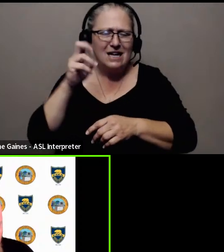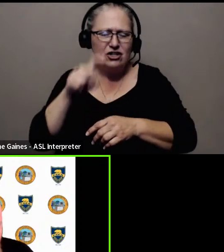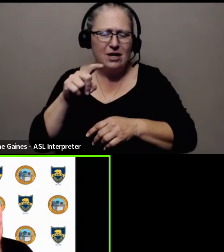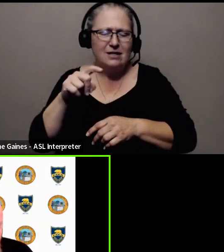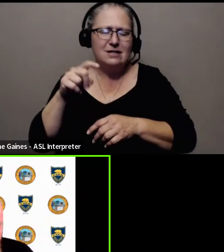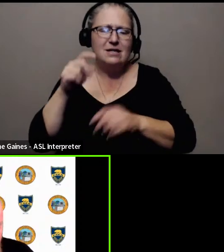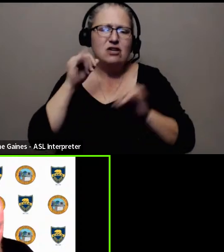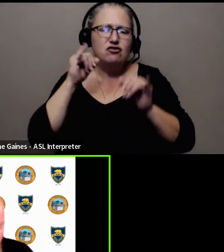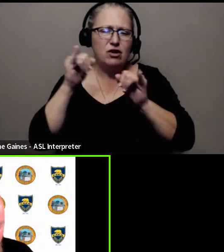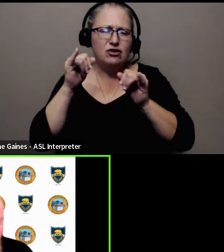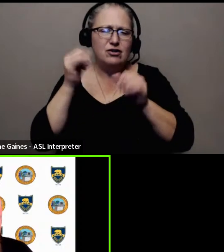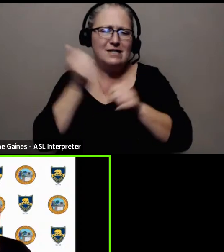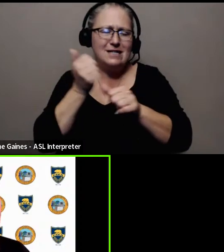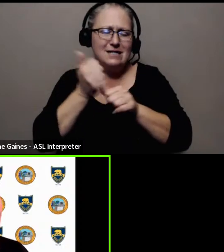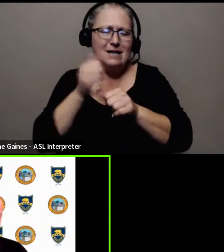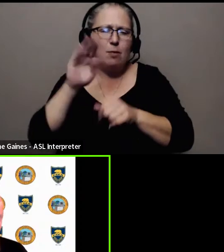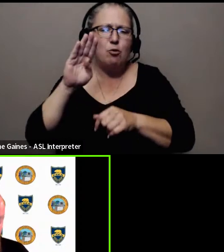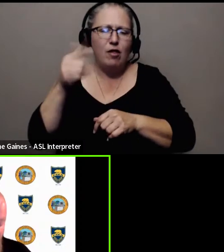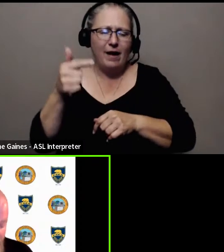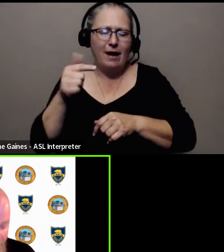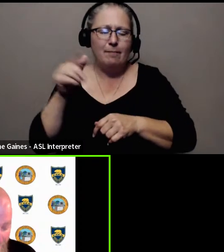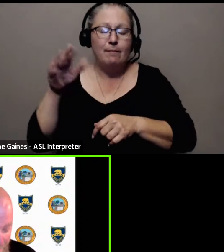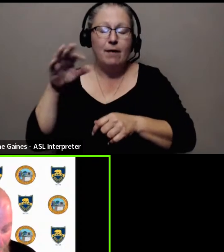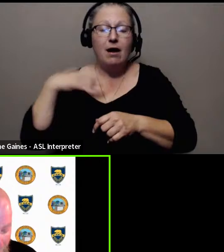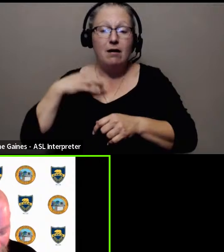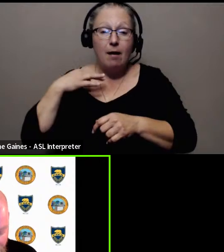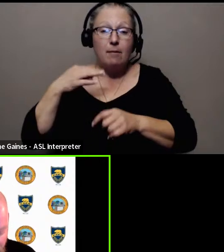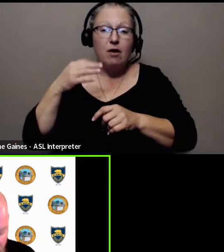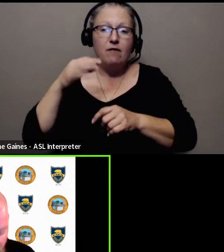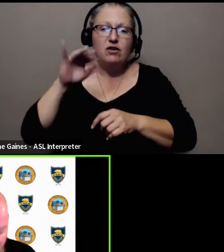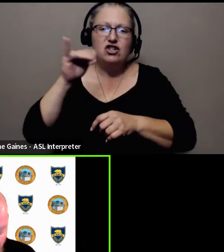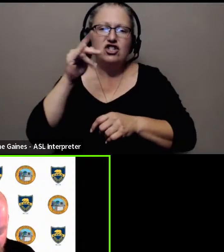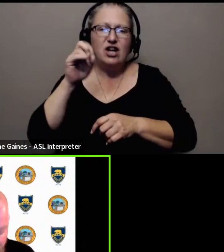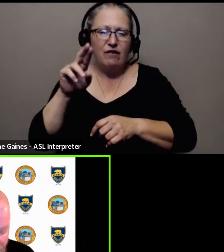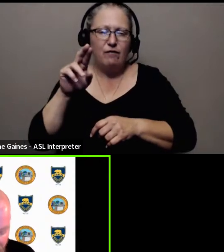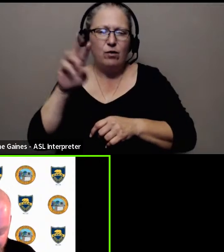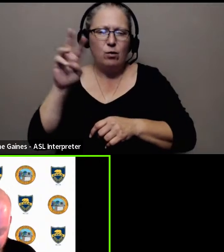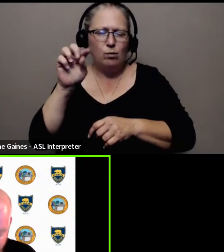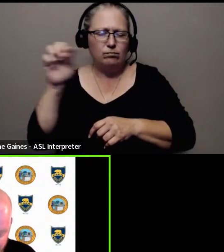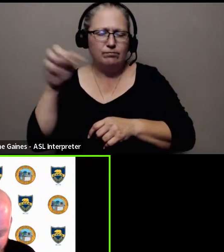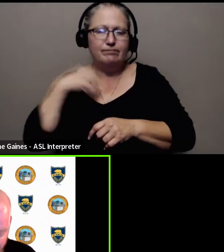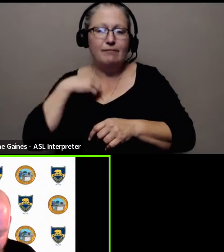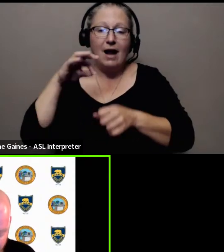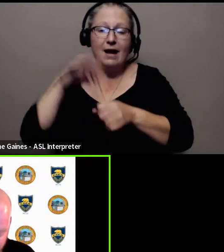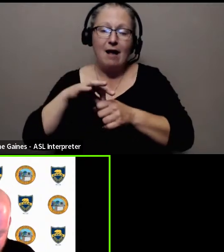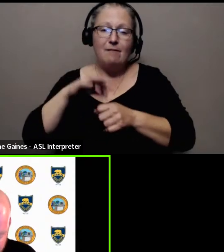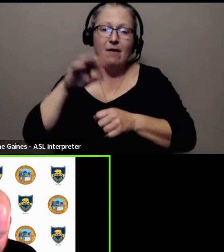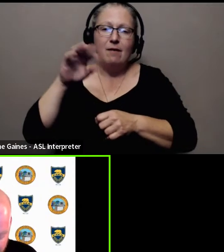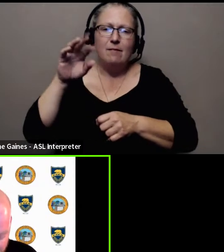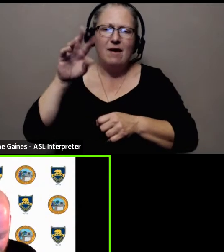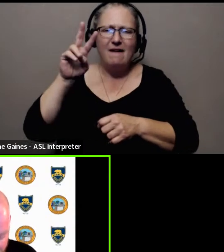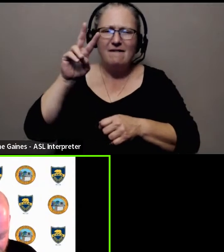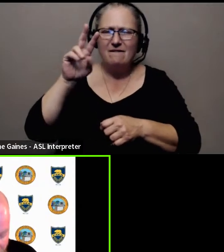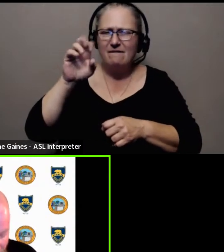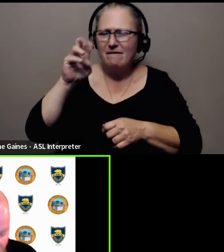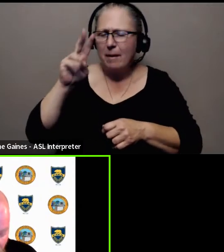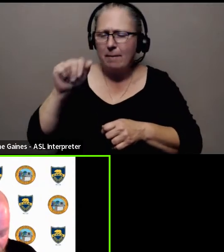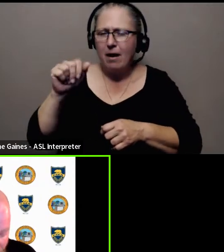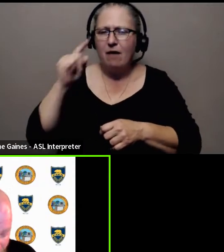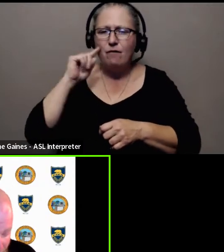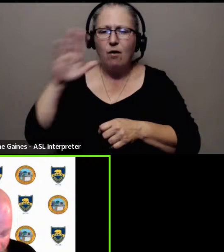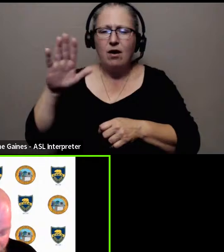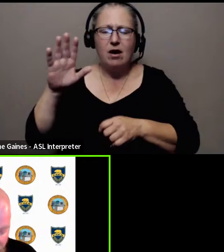Burlingame. Her nomination, written by Jennifer Vilfort. I am nominating Vilma for her exceptional